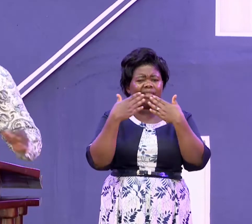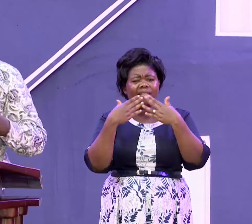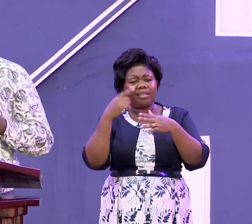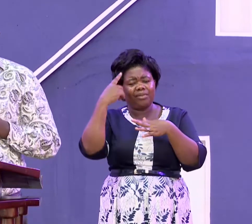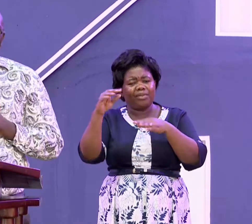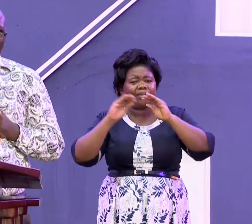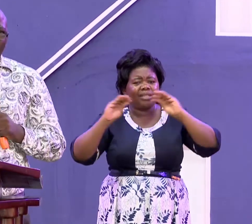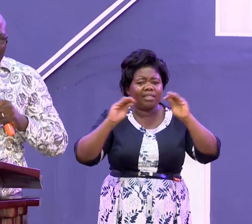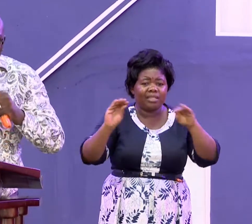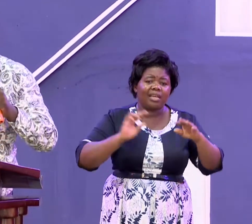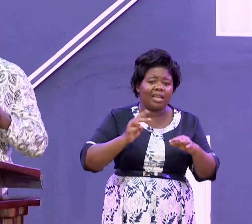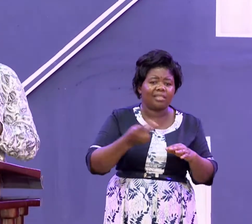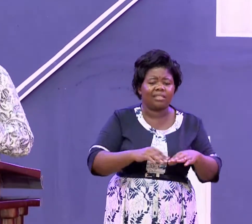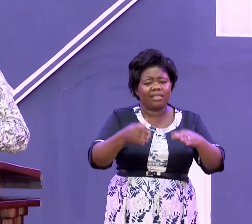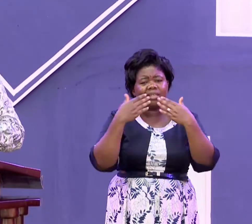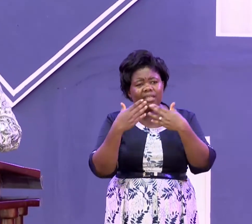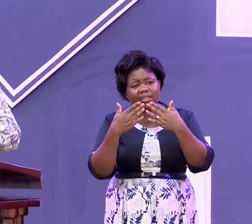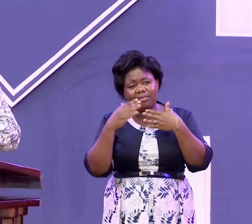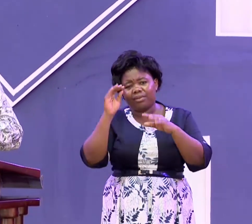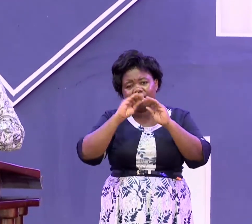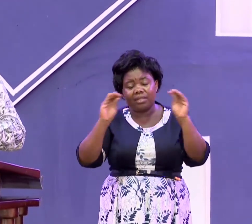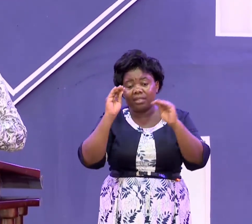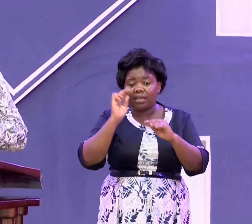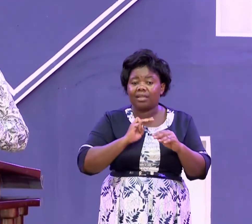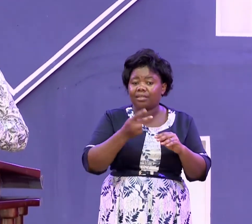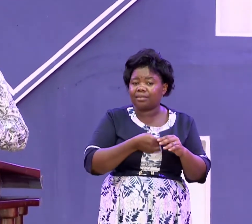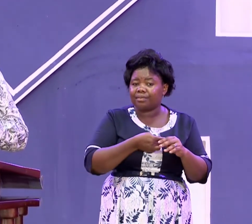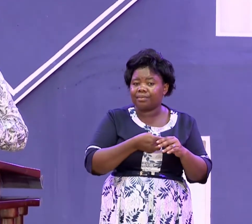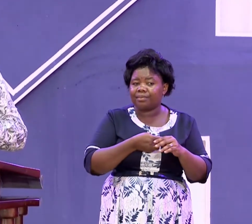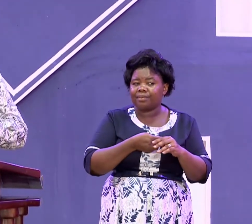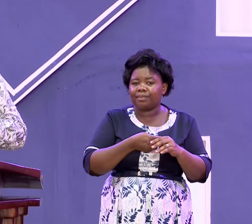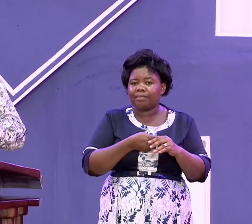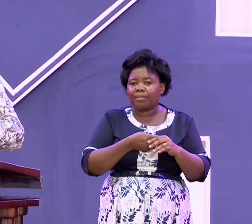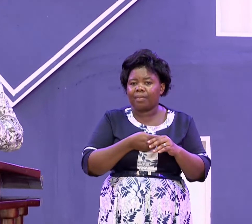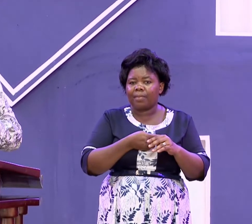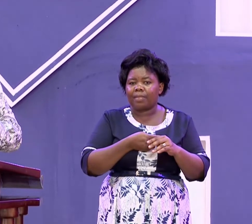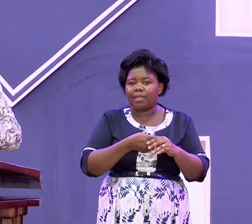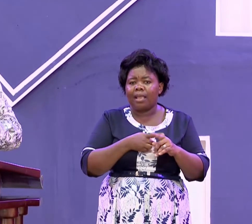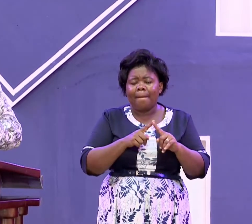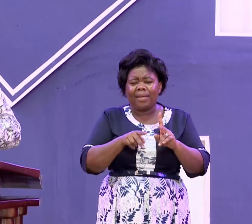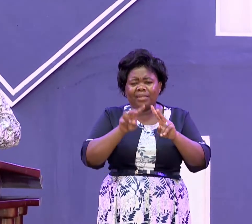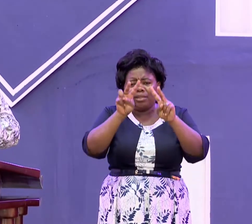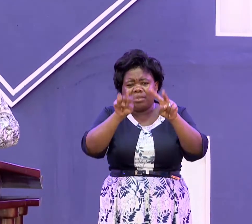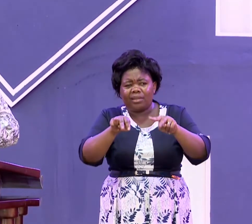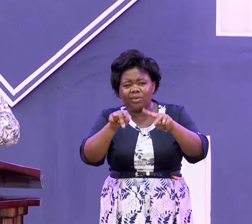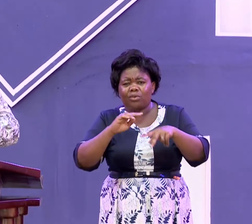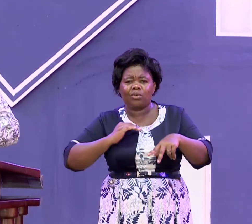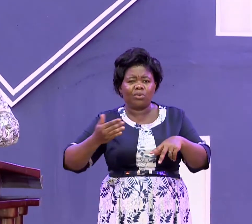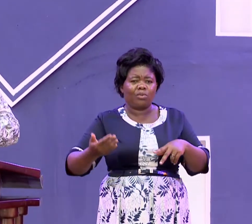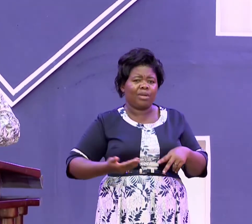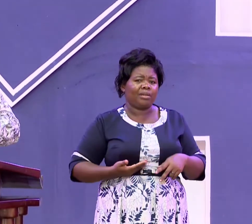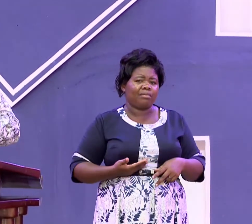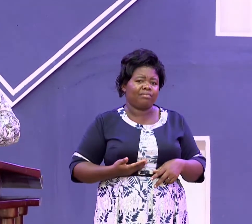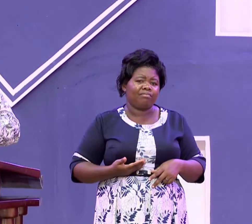n'agamba weebale nnyo tuyigiriza weebale tusomesa thank you for teaching us mukyala wa wansi she's lowly